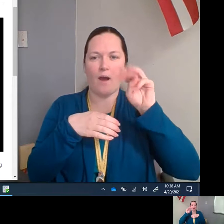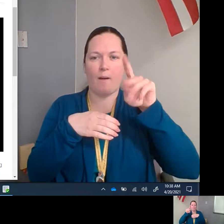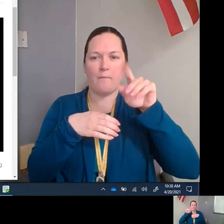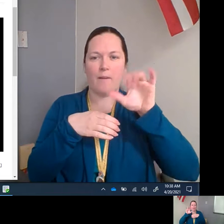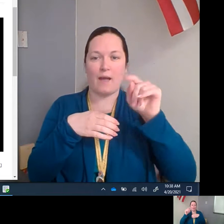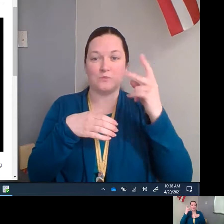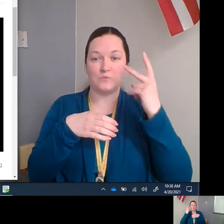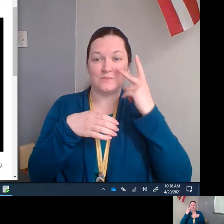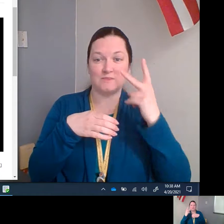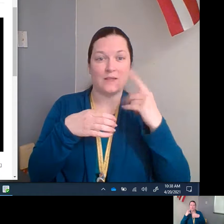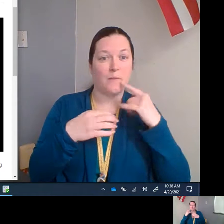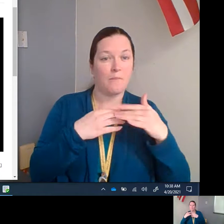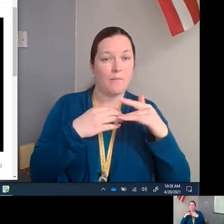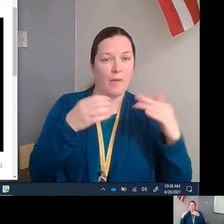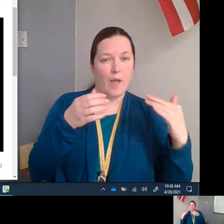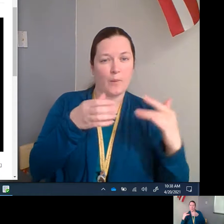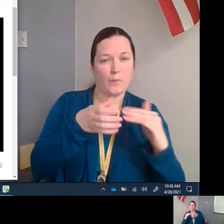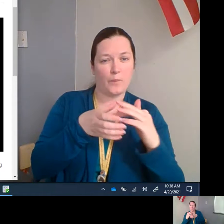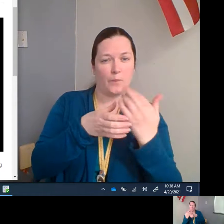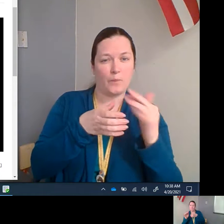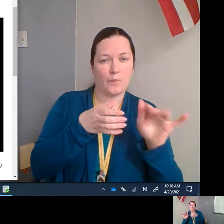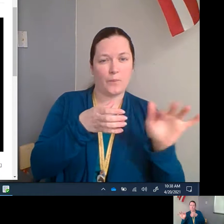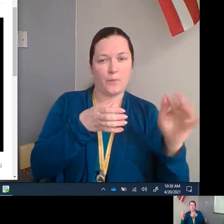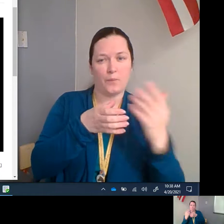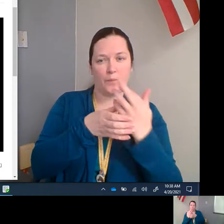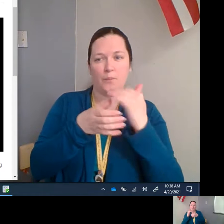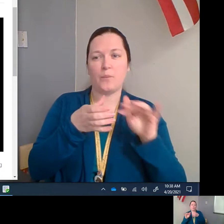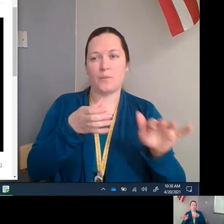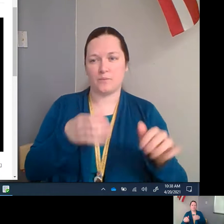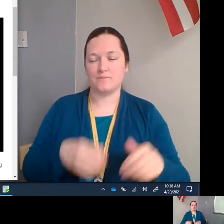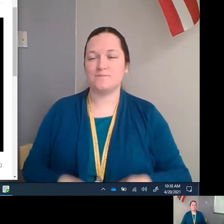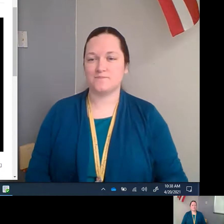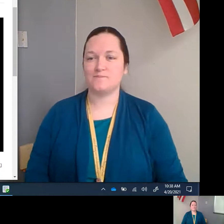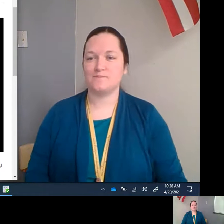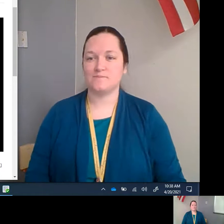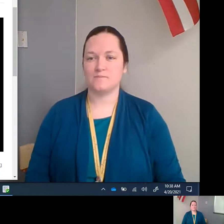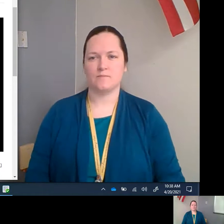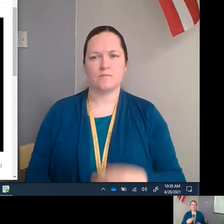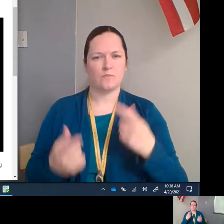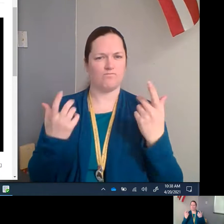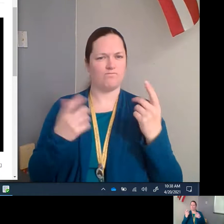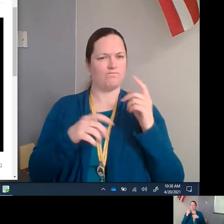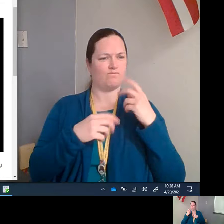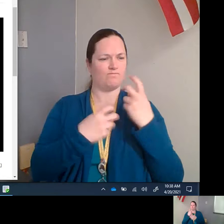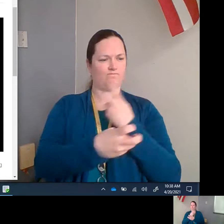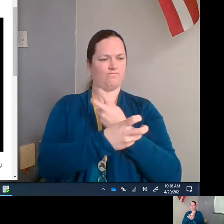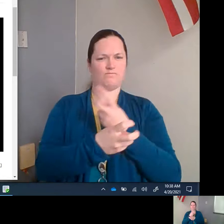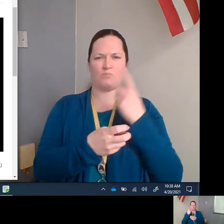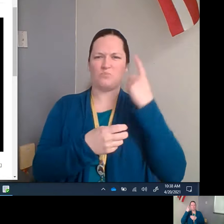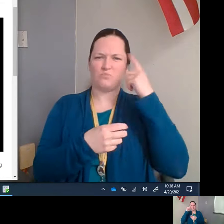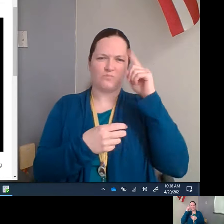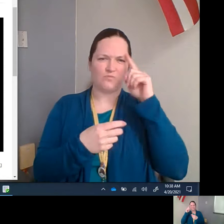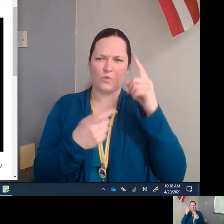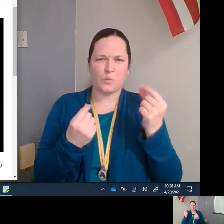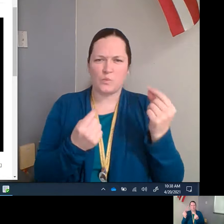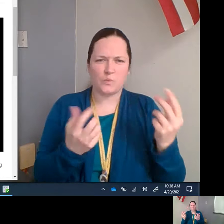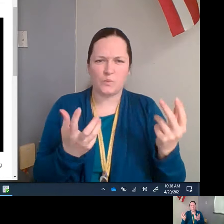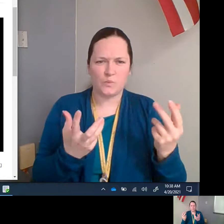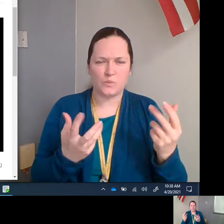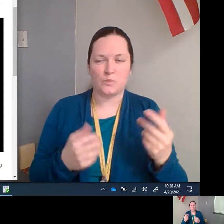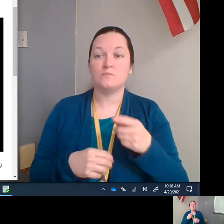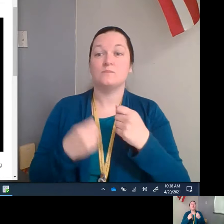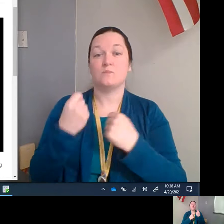these capillaries are feeding the bone with nutrients. Okay, what's the function of the skeletal system? We can look at them over here.